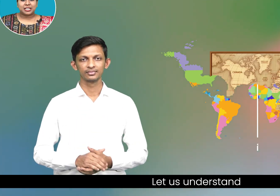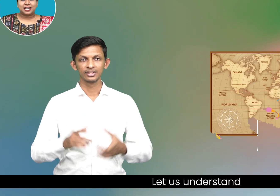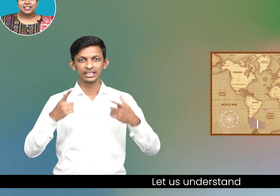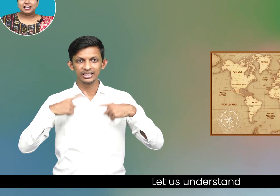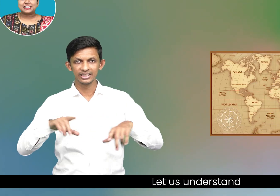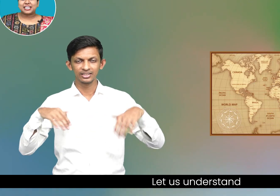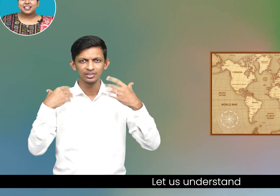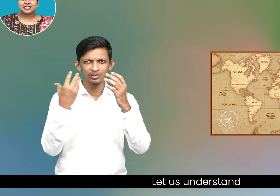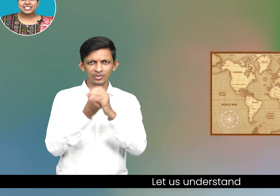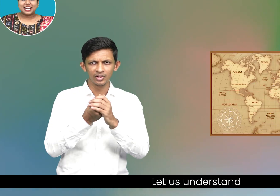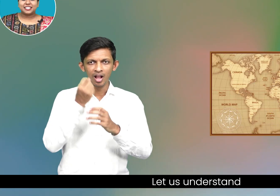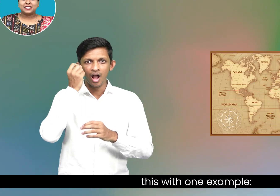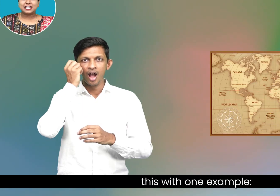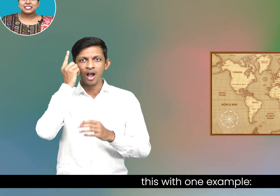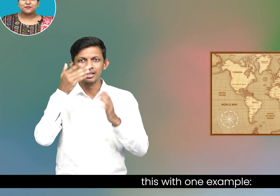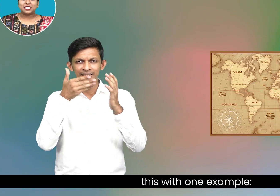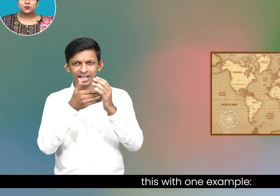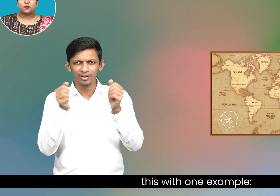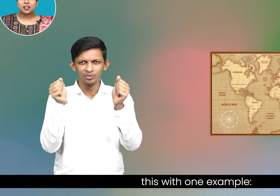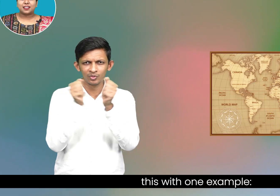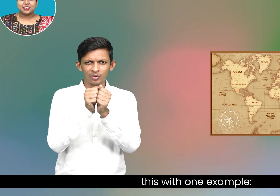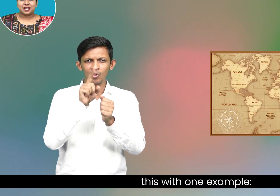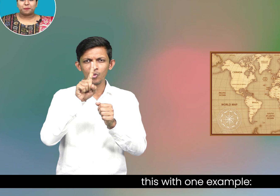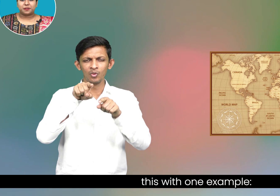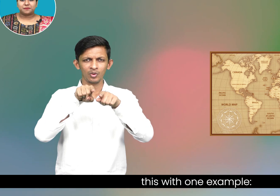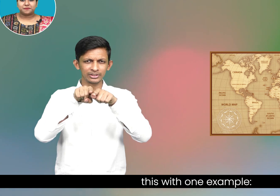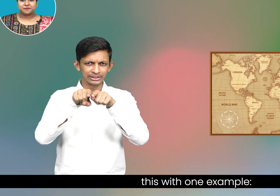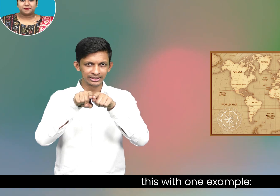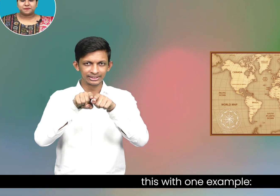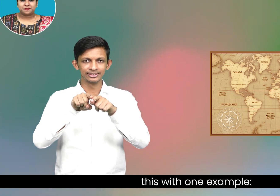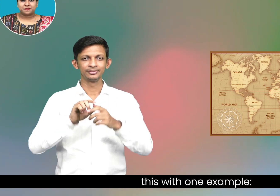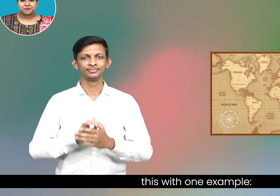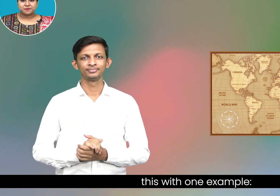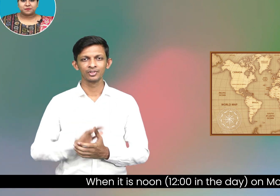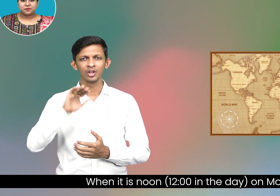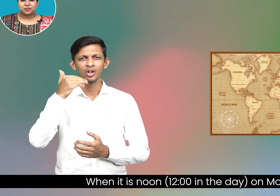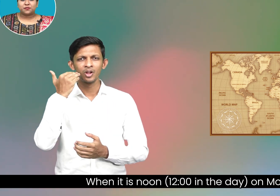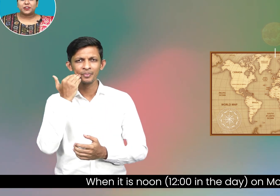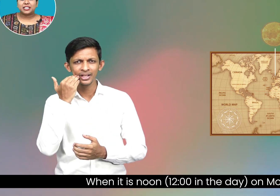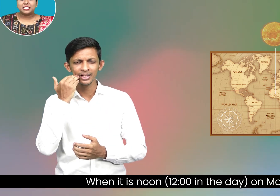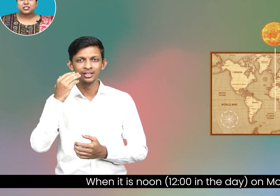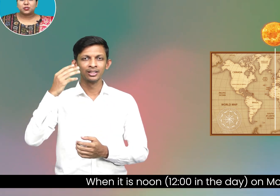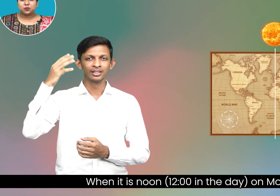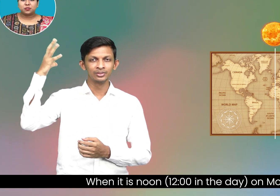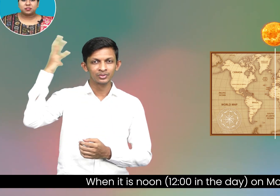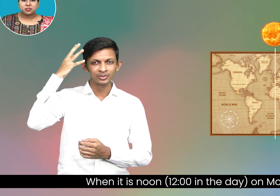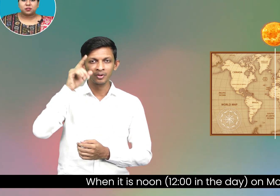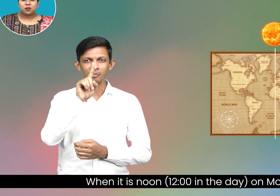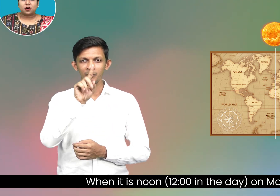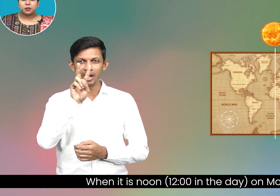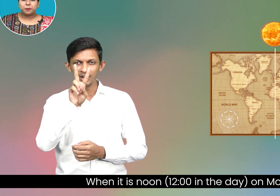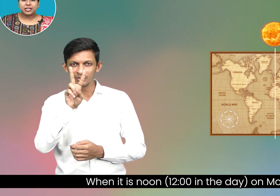Let us understand this with one example. When it is noon